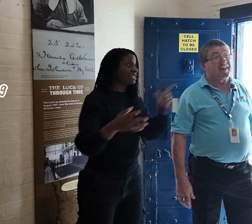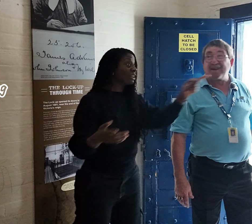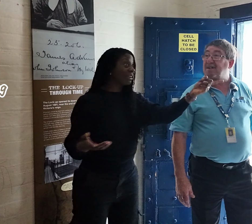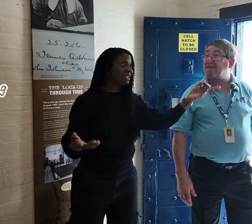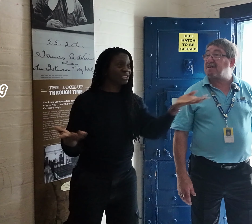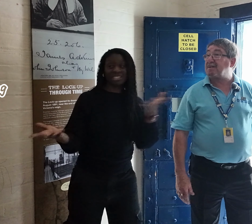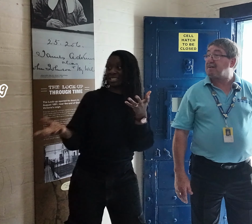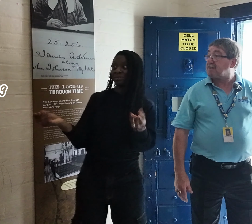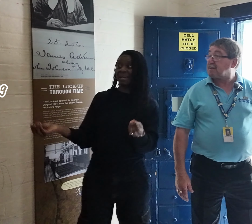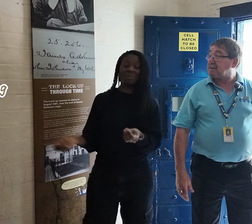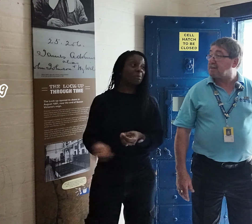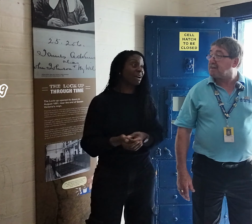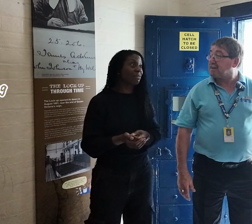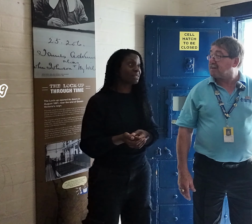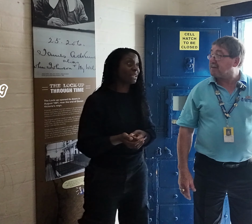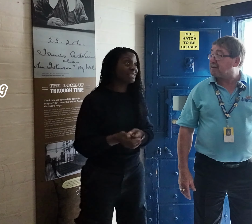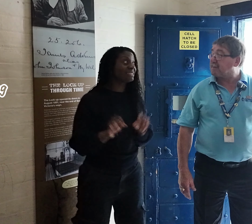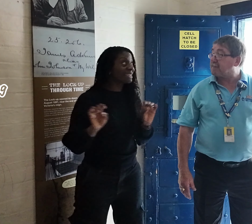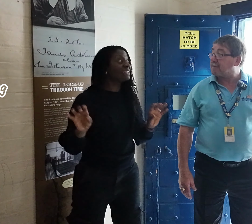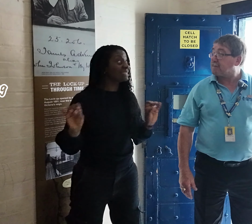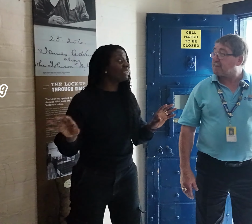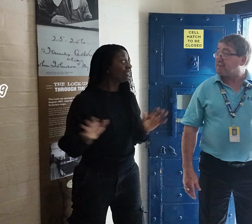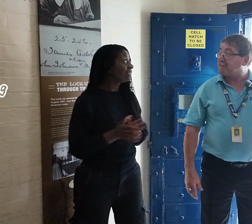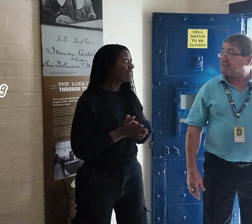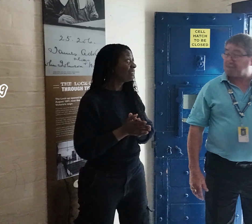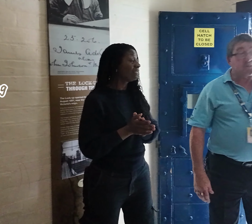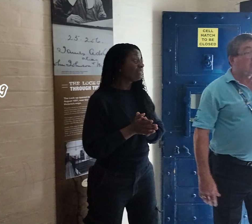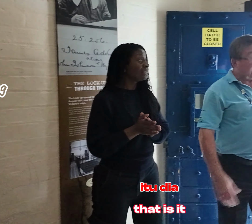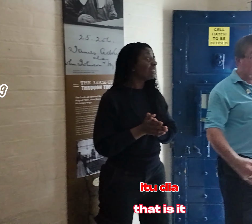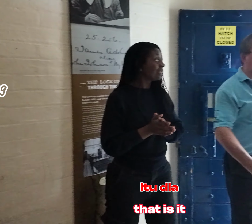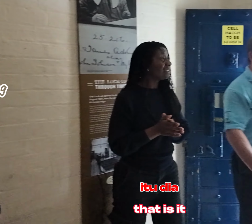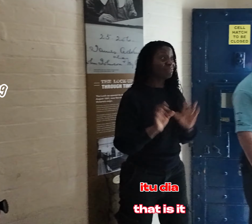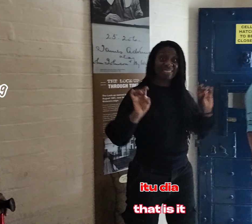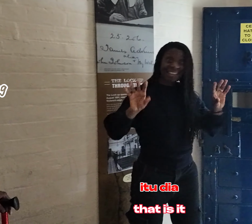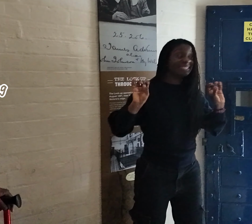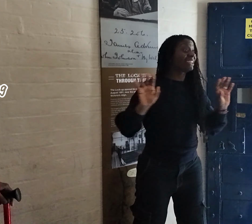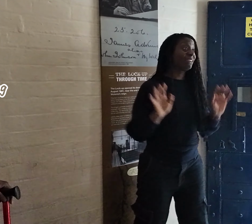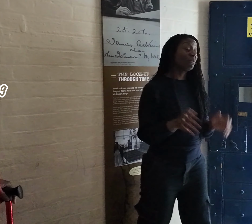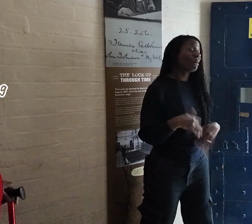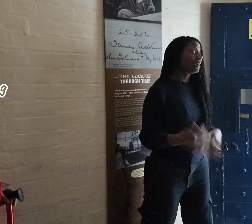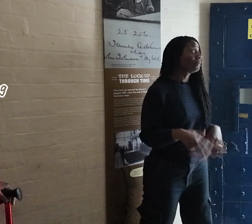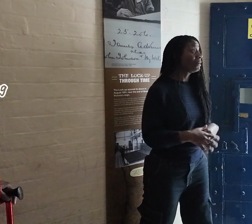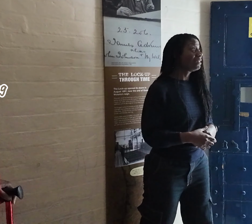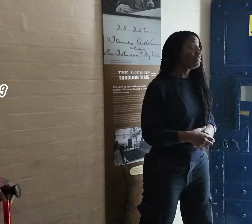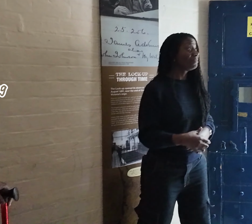have. That is a light. She's just explaining wow, it's amazing. That is it. That is it.